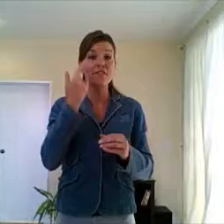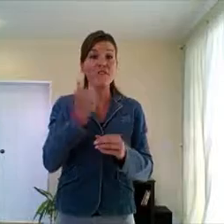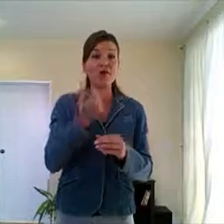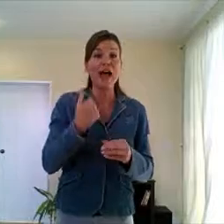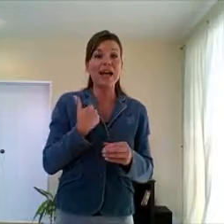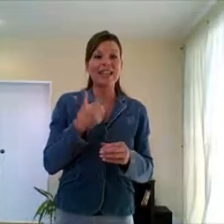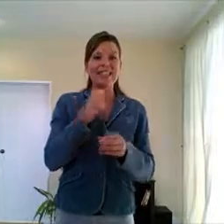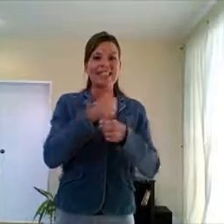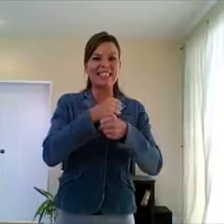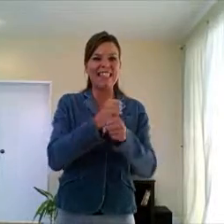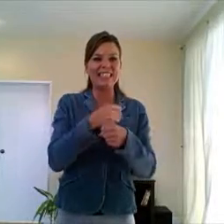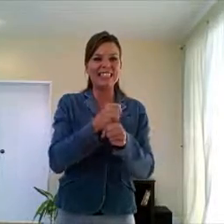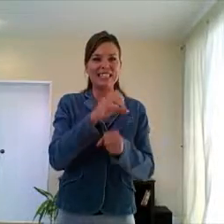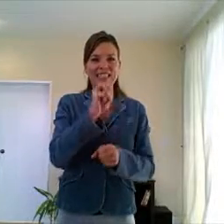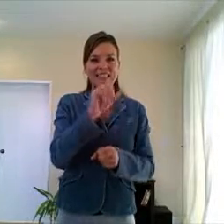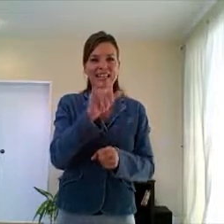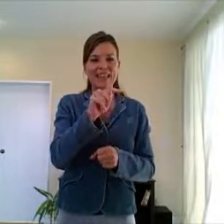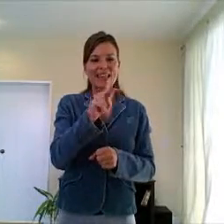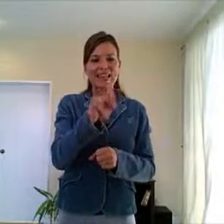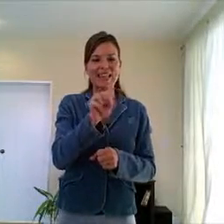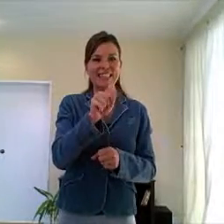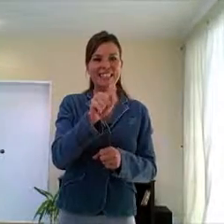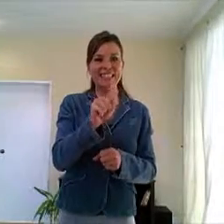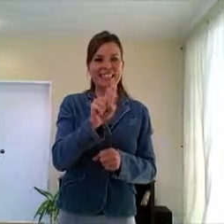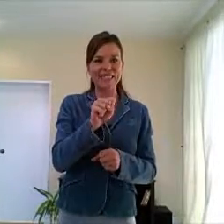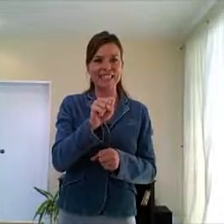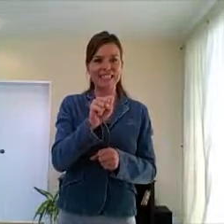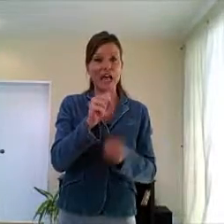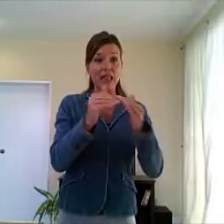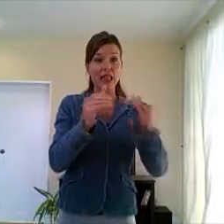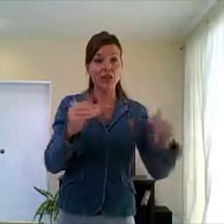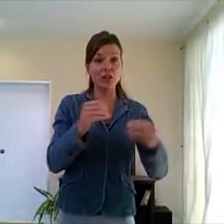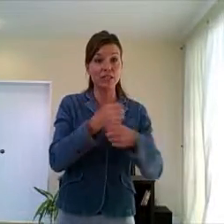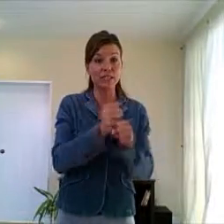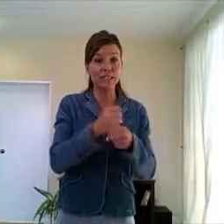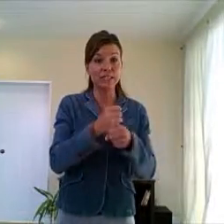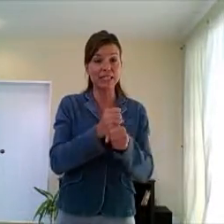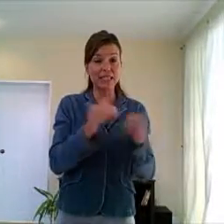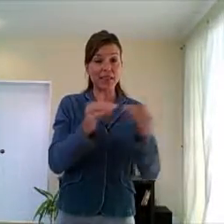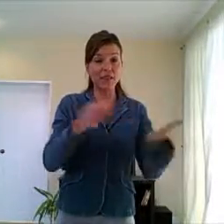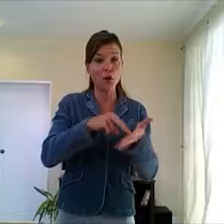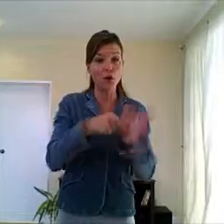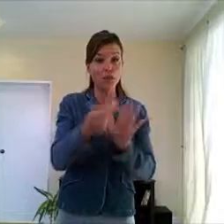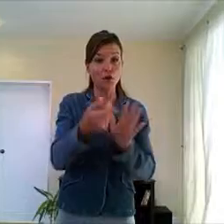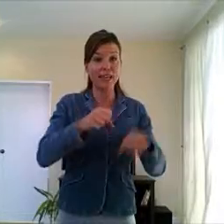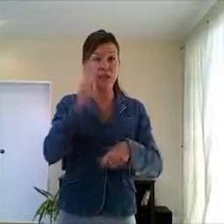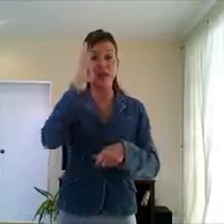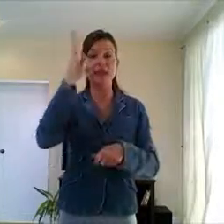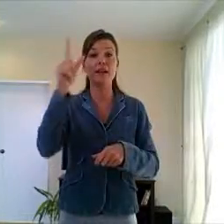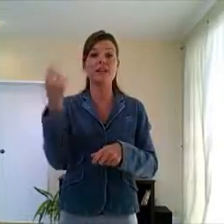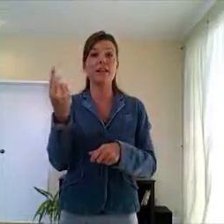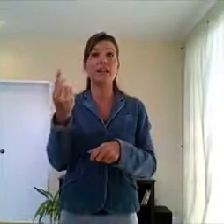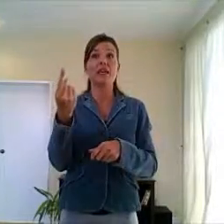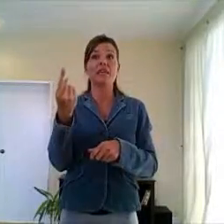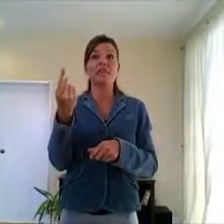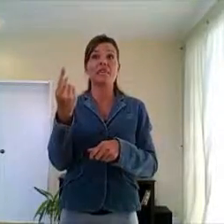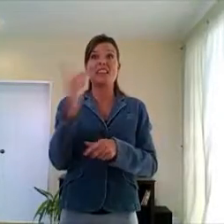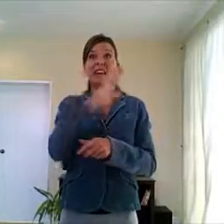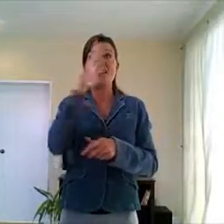can come up with something new that has not been designed before. And this happens a lot of times when you're doing research projects. If you're